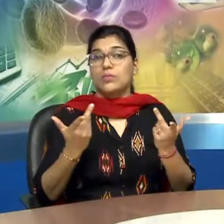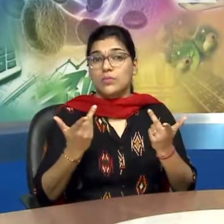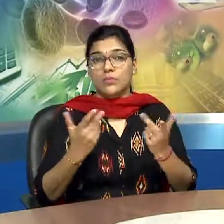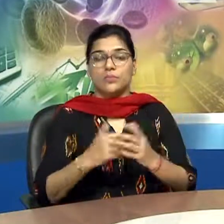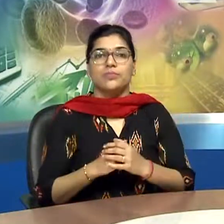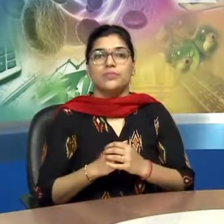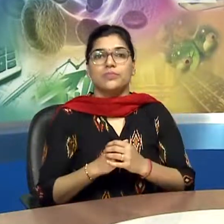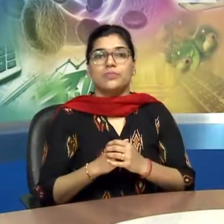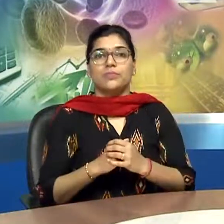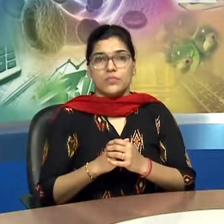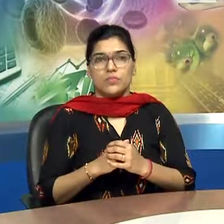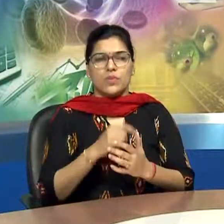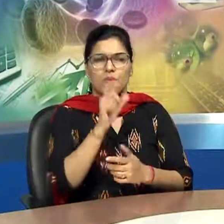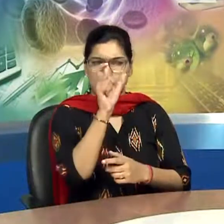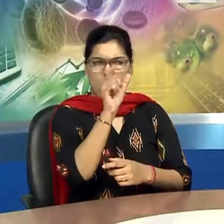This word